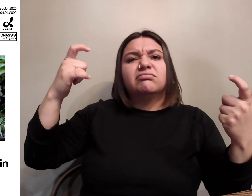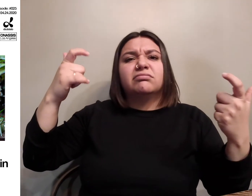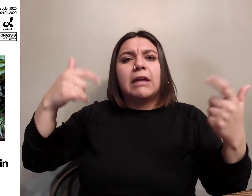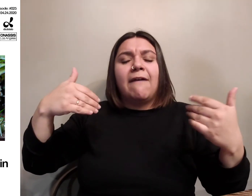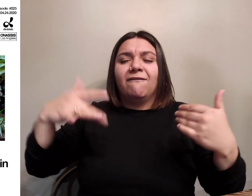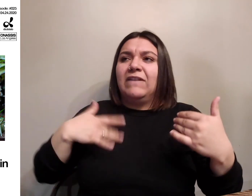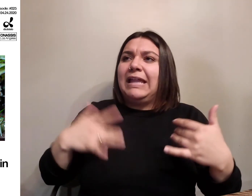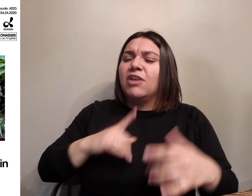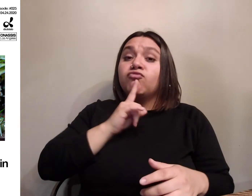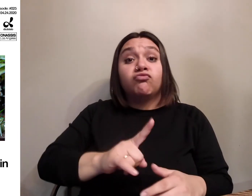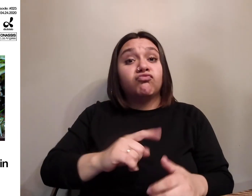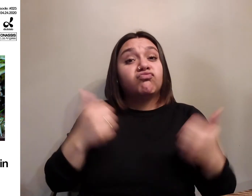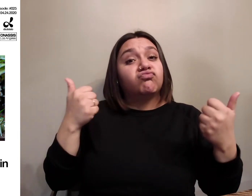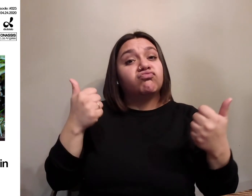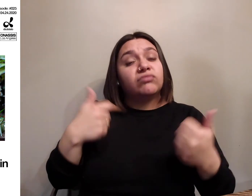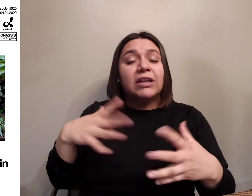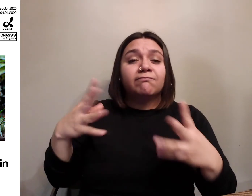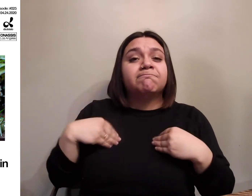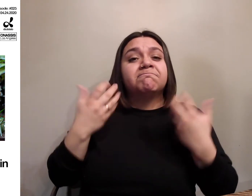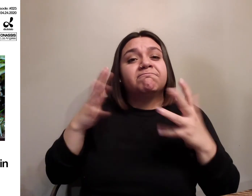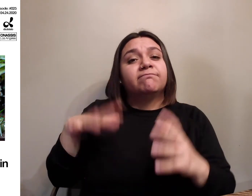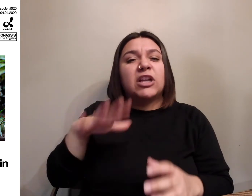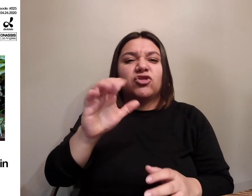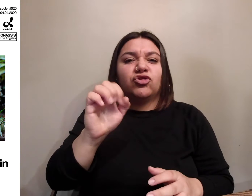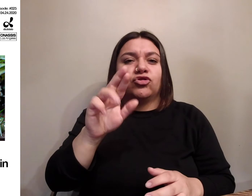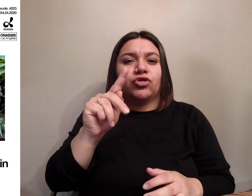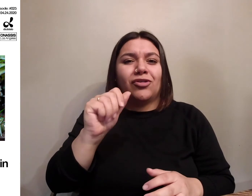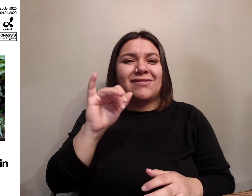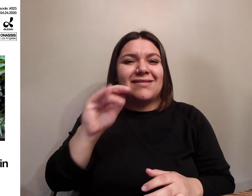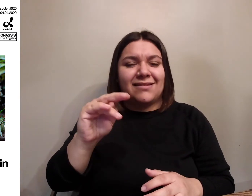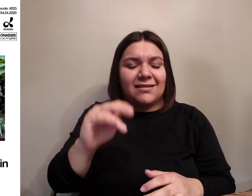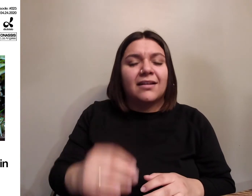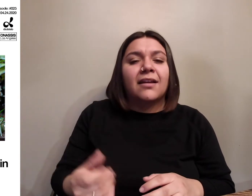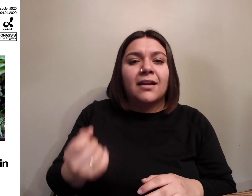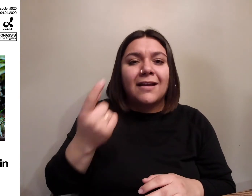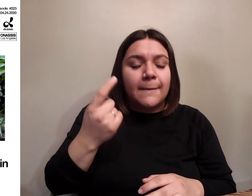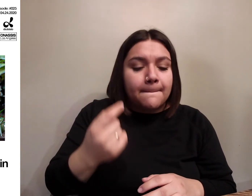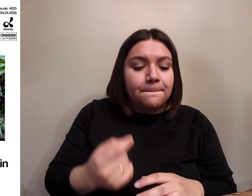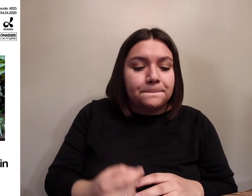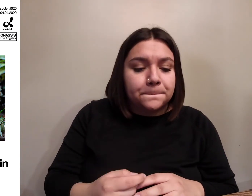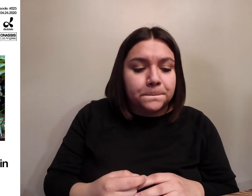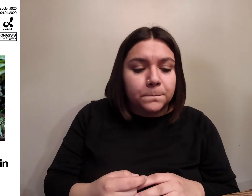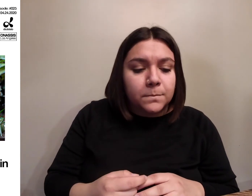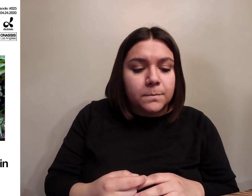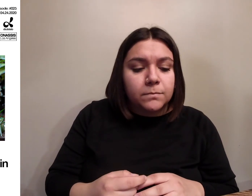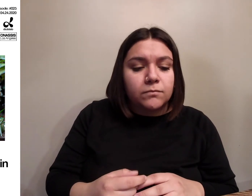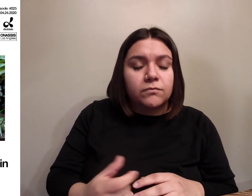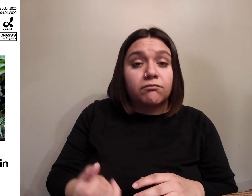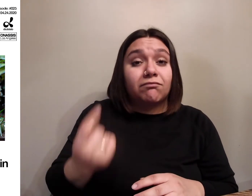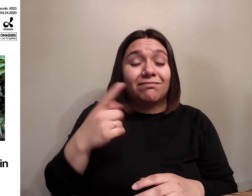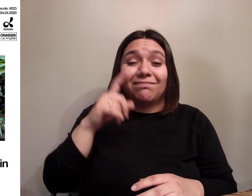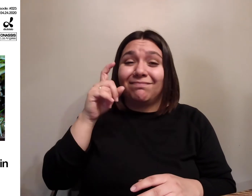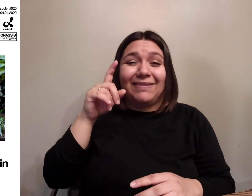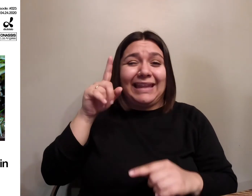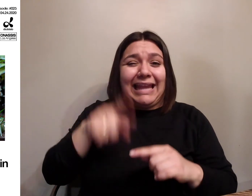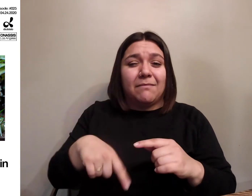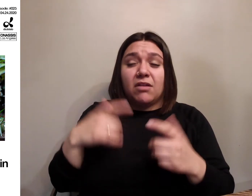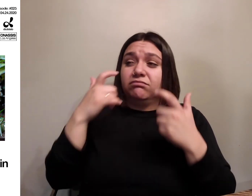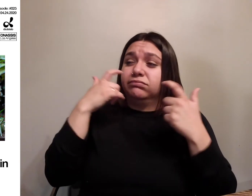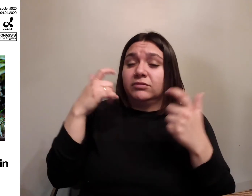line, that quote from Gramsci, in a way should be the motto of our times. Because when the mind is